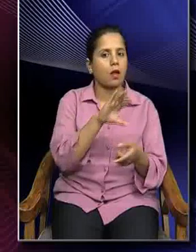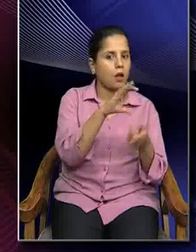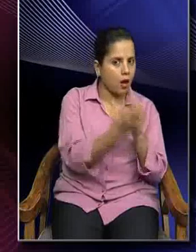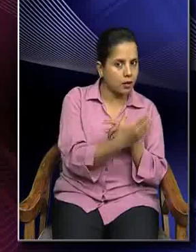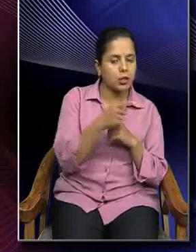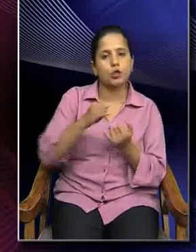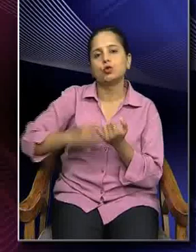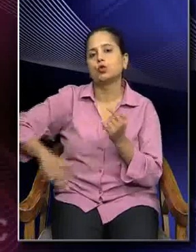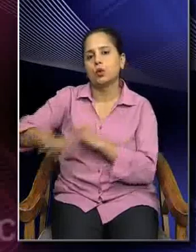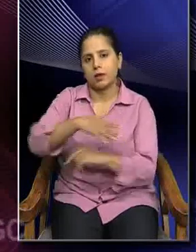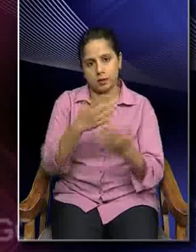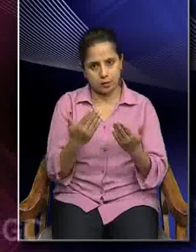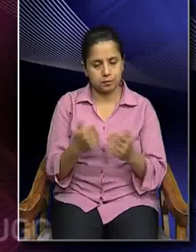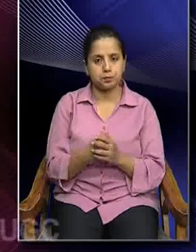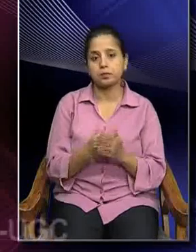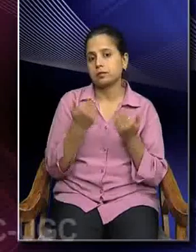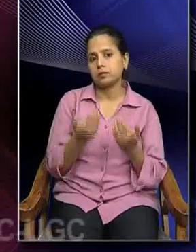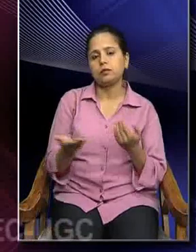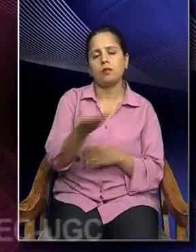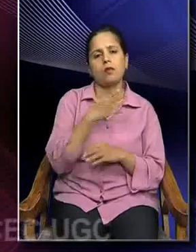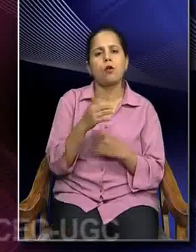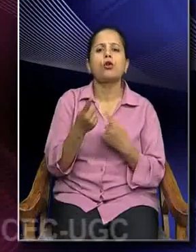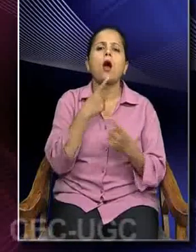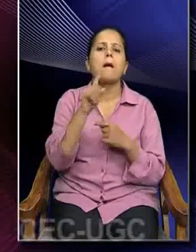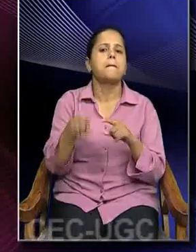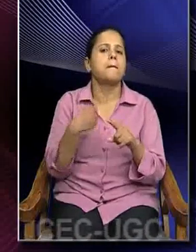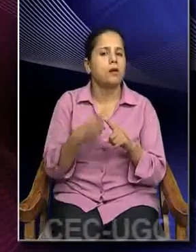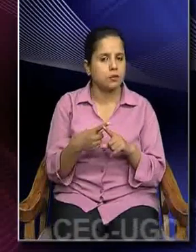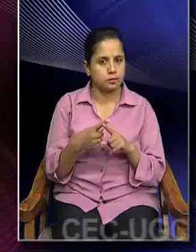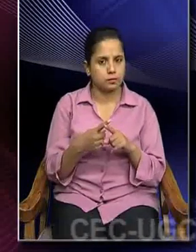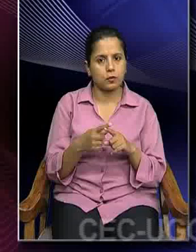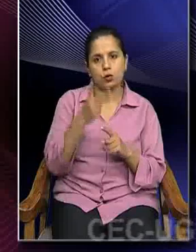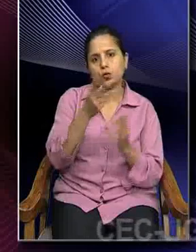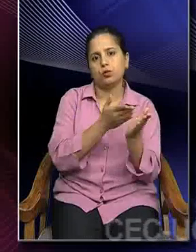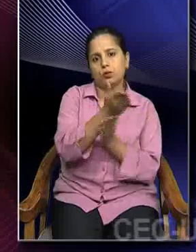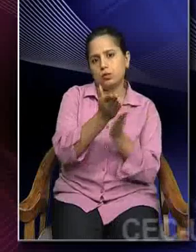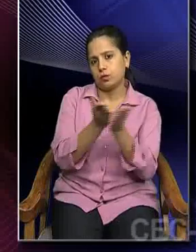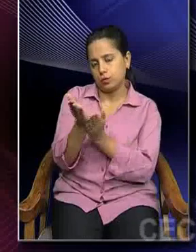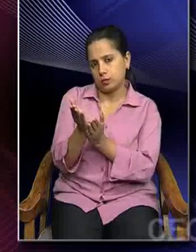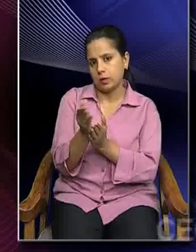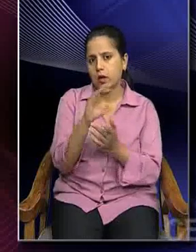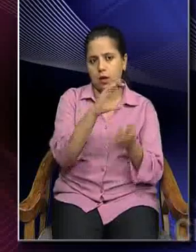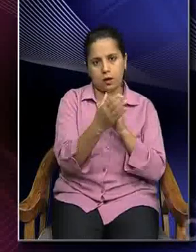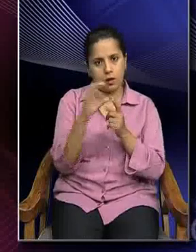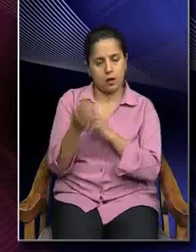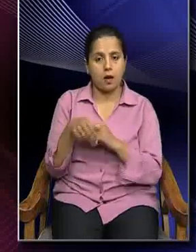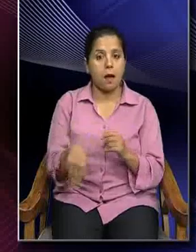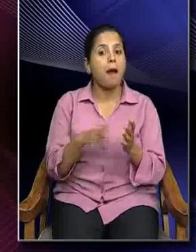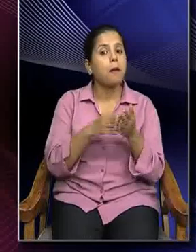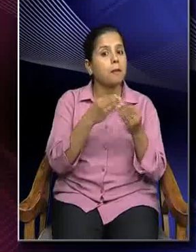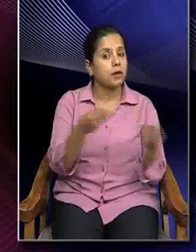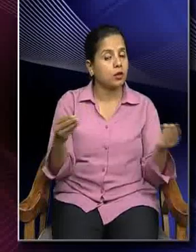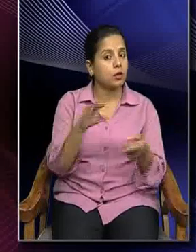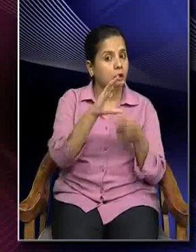and society. Now, we have been talking about two types of culture, material